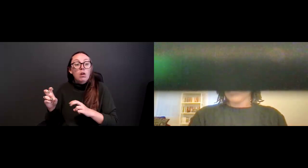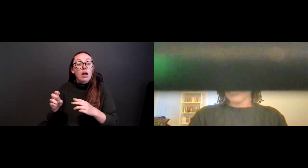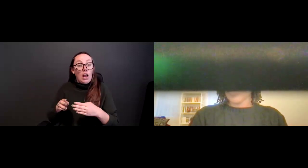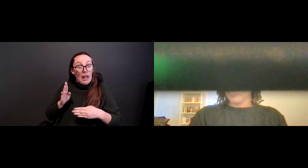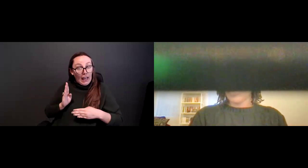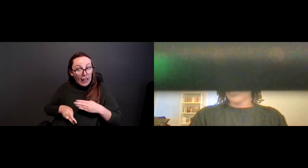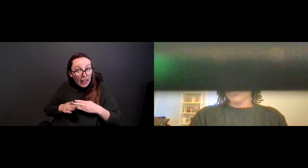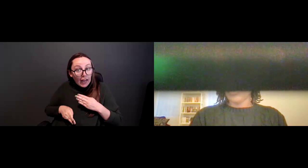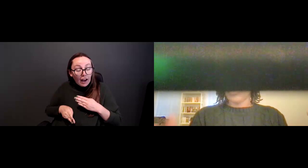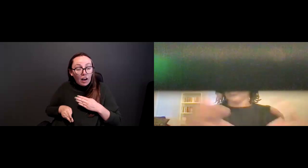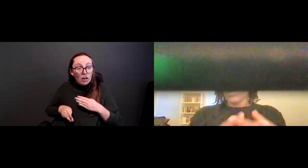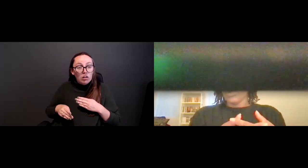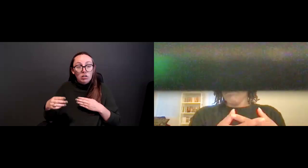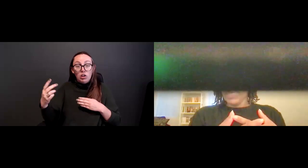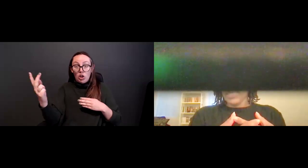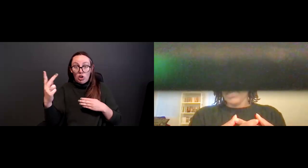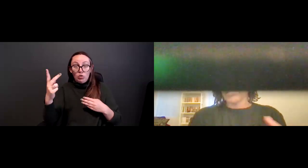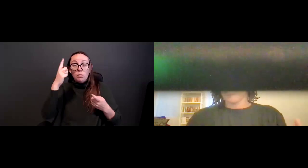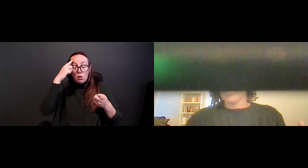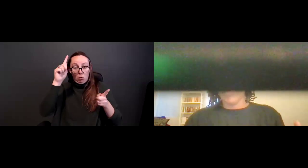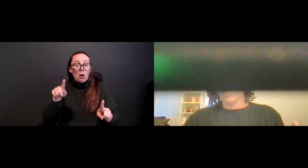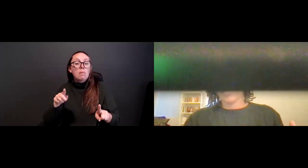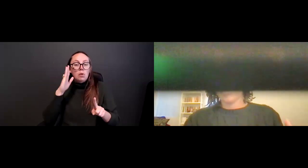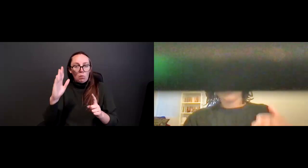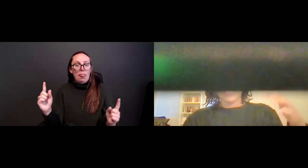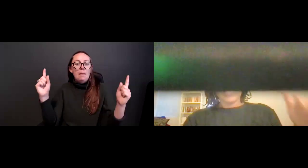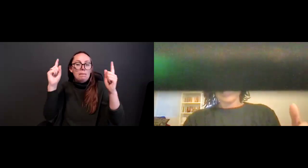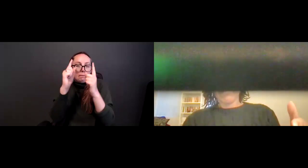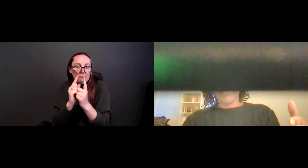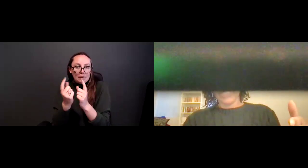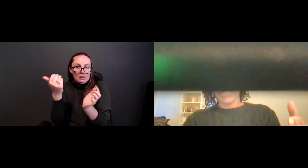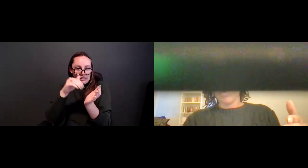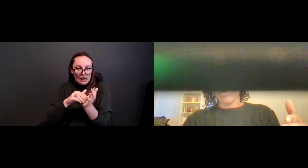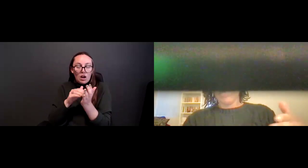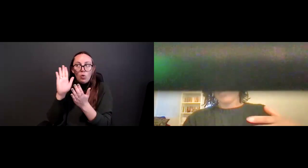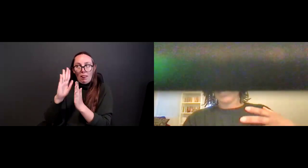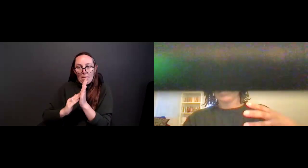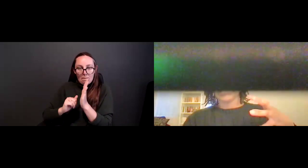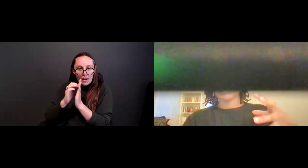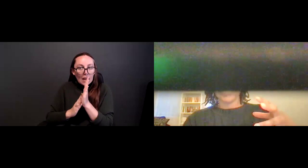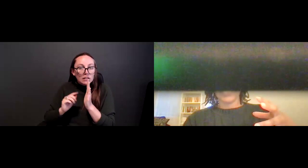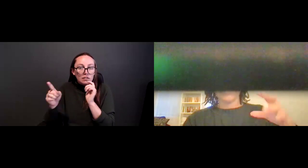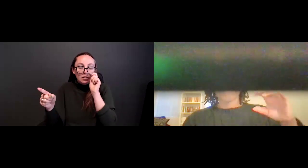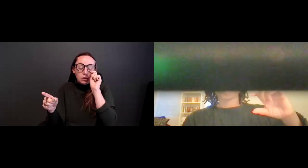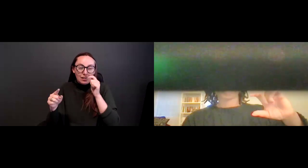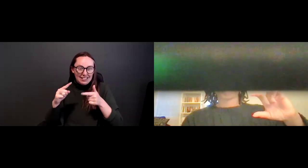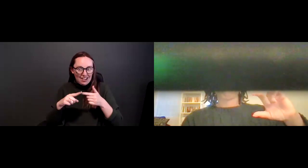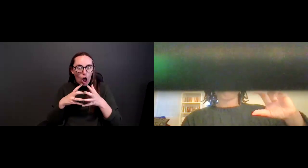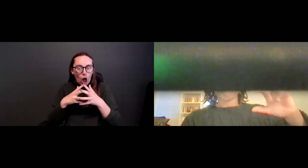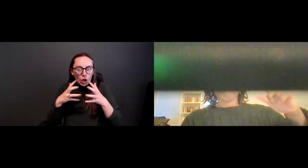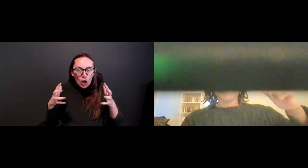they agree that they're going to meet and he's going to paint her. So that has a lot of potential, right? Because it's got